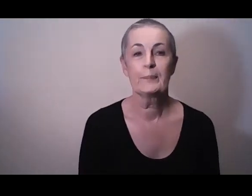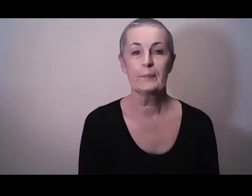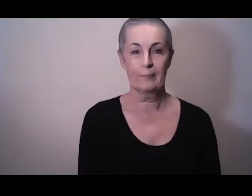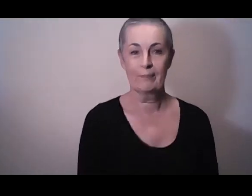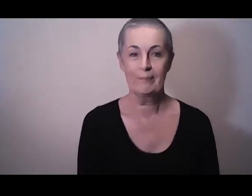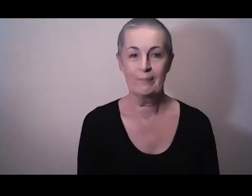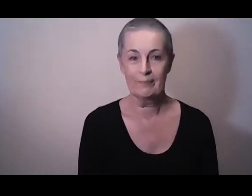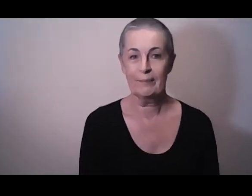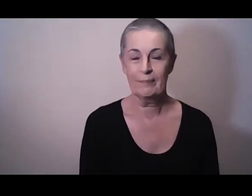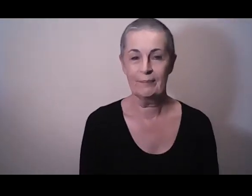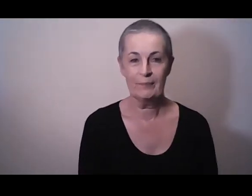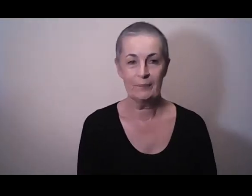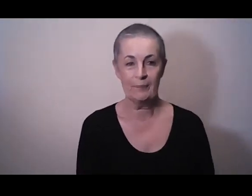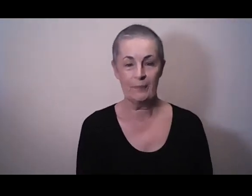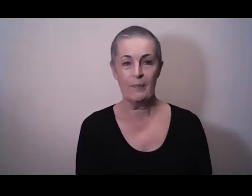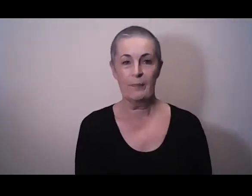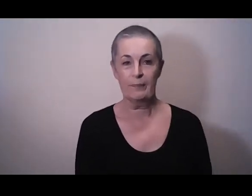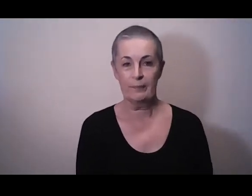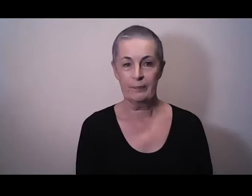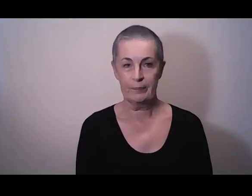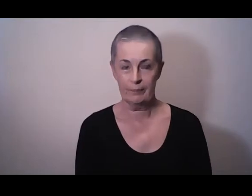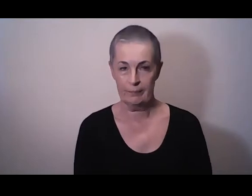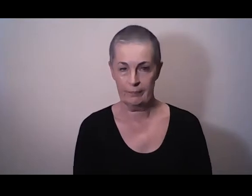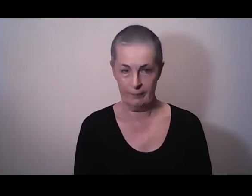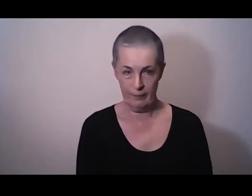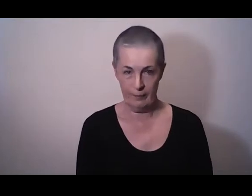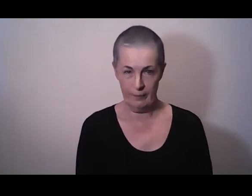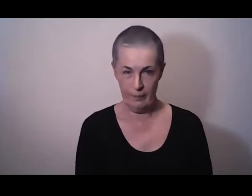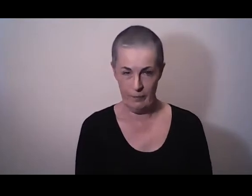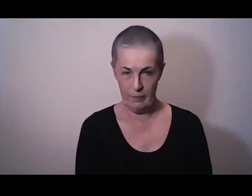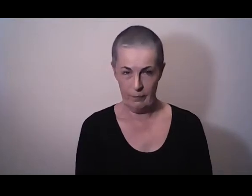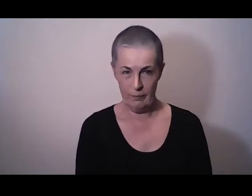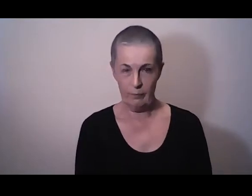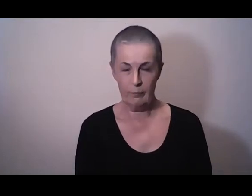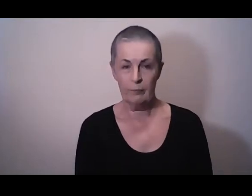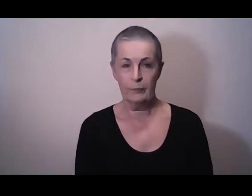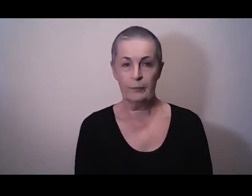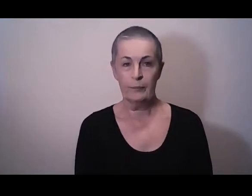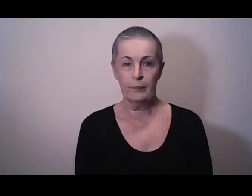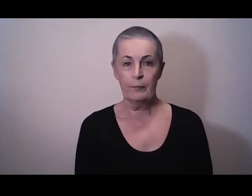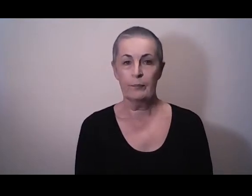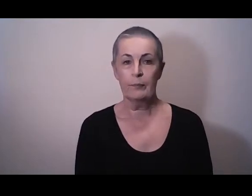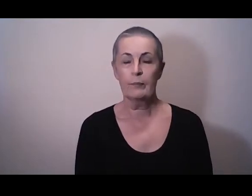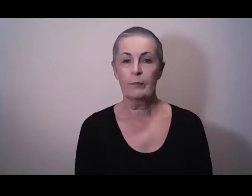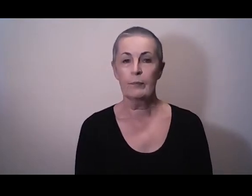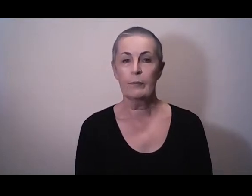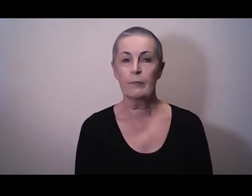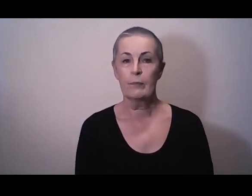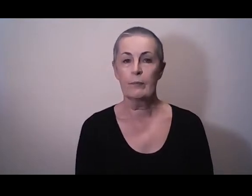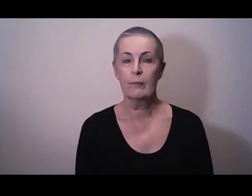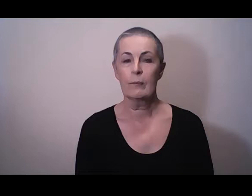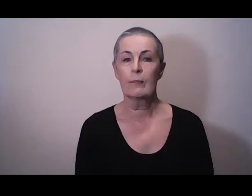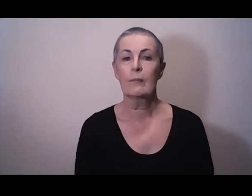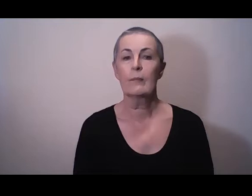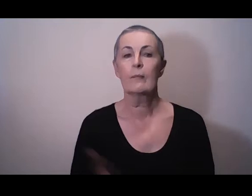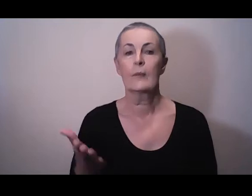Okay? So pushing palm, again, that is just for you to have an idea of your